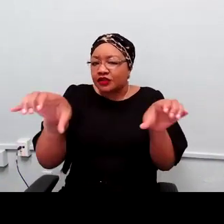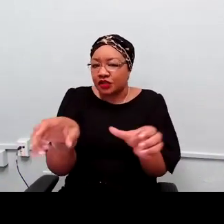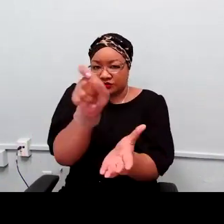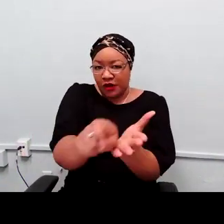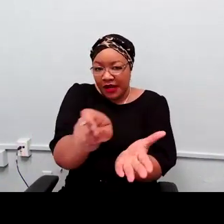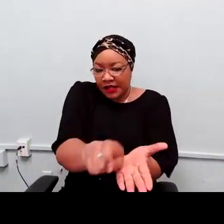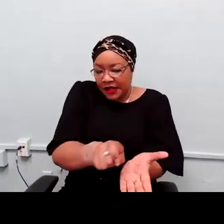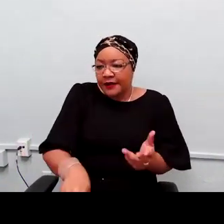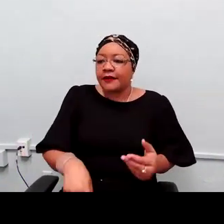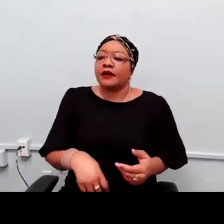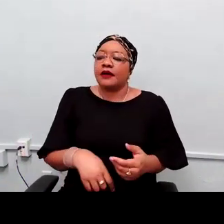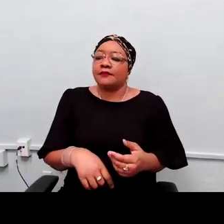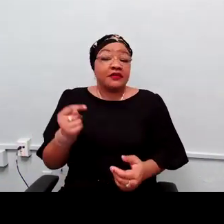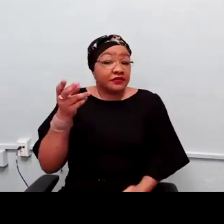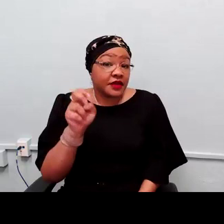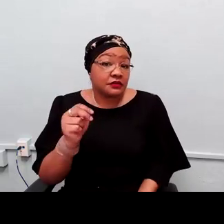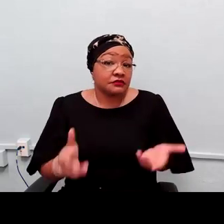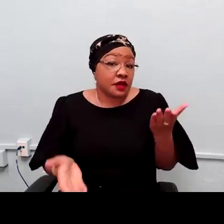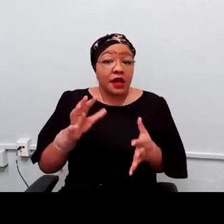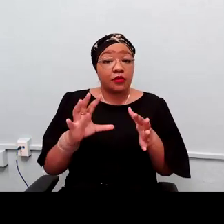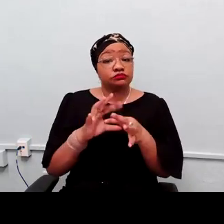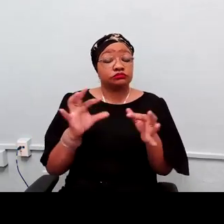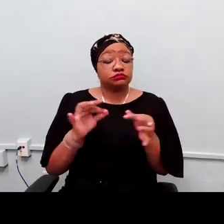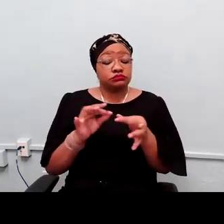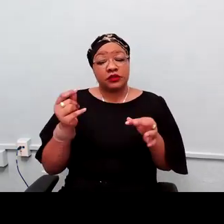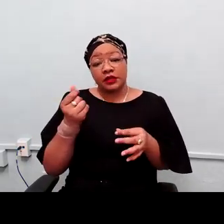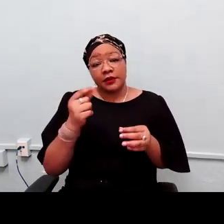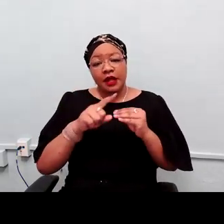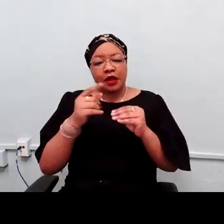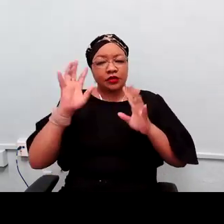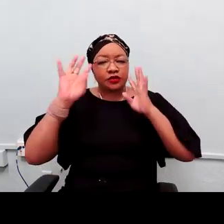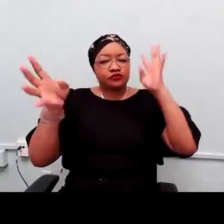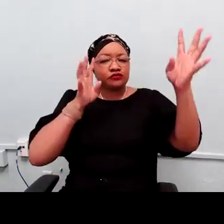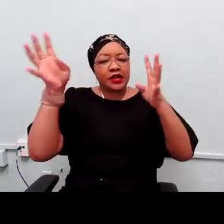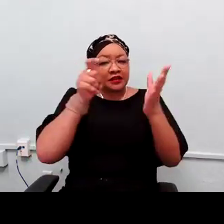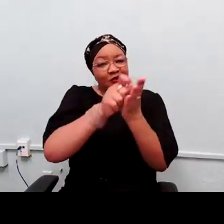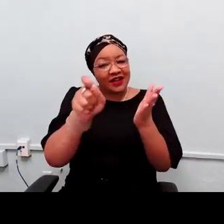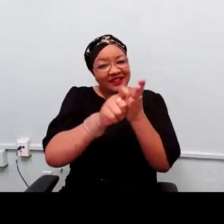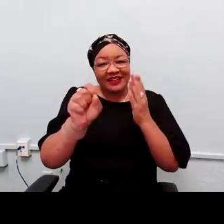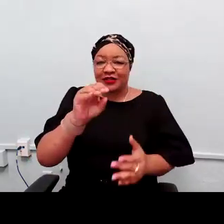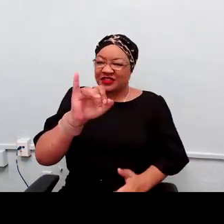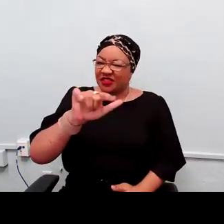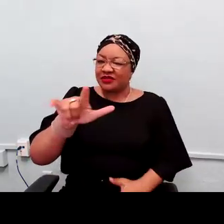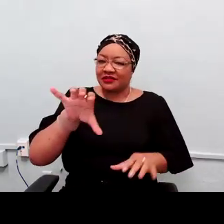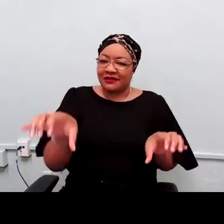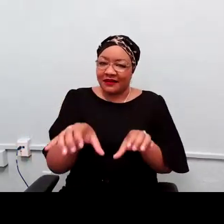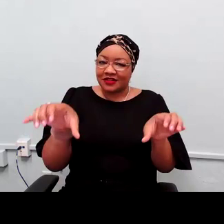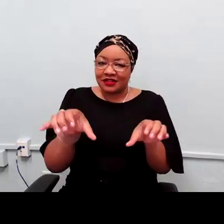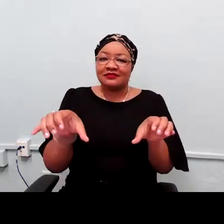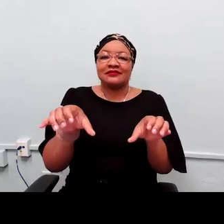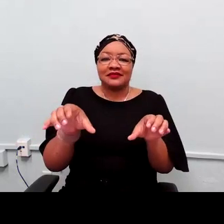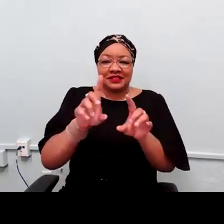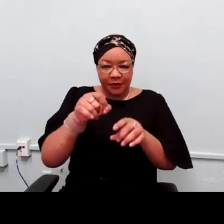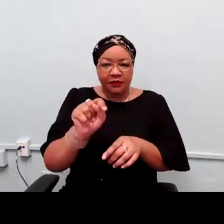writing, and then maybe share a little bit about the creative writing and social action program that I teach at Cal State Monterey Bay,